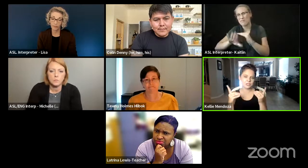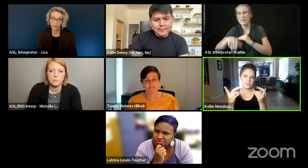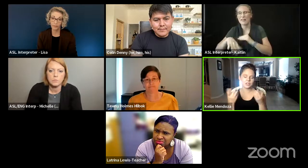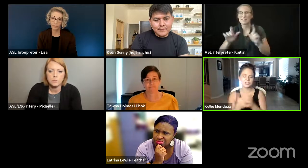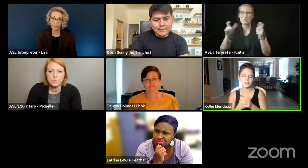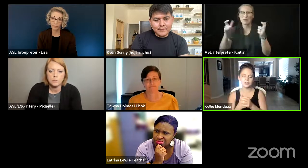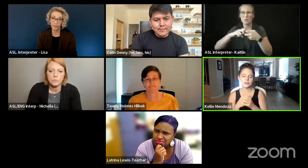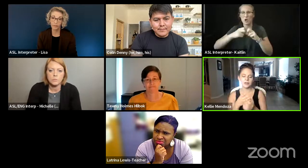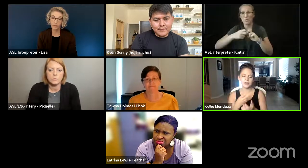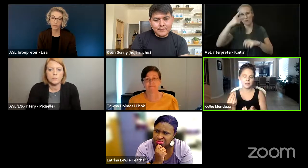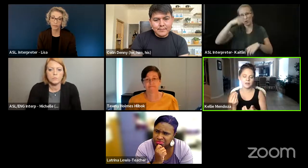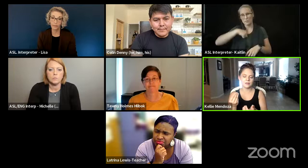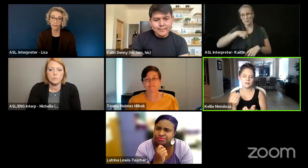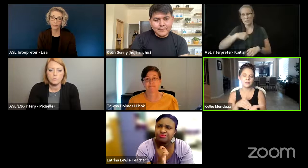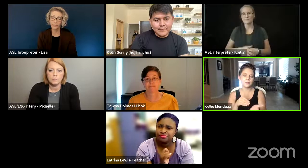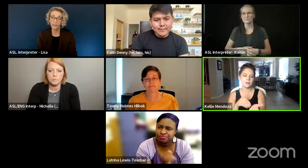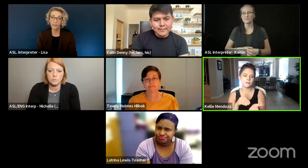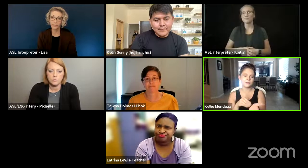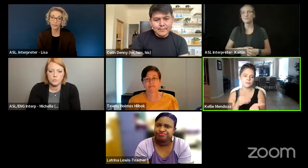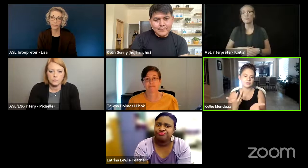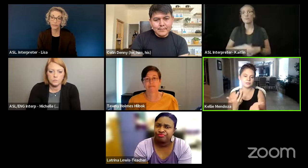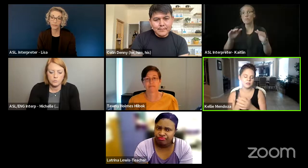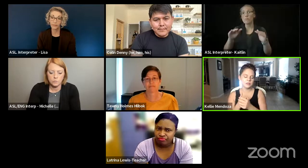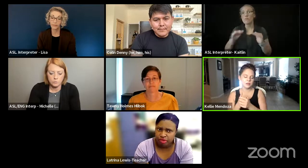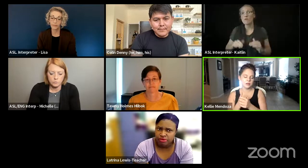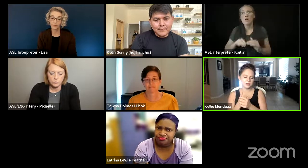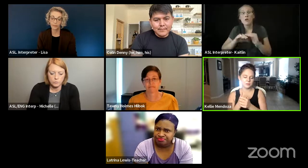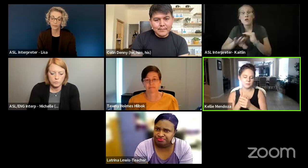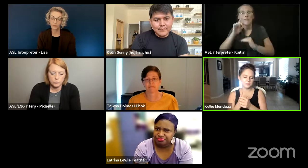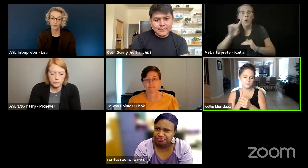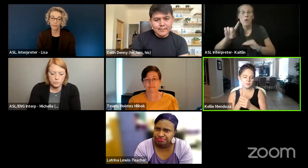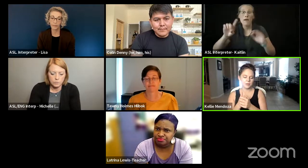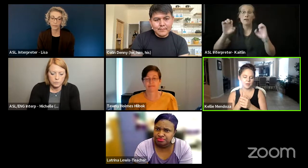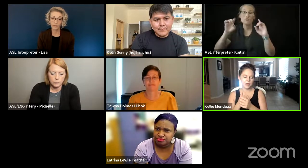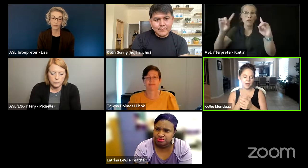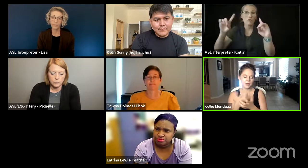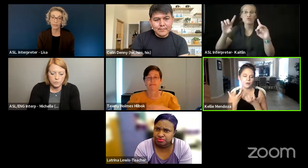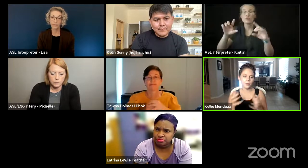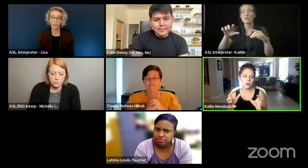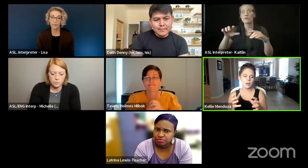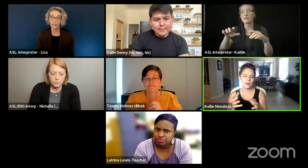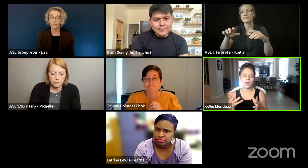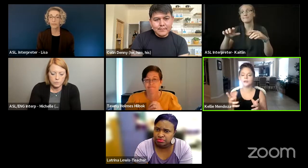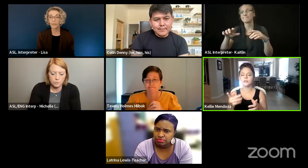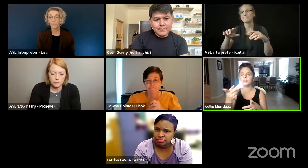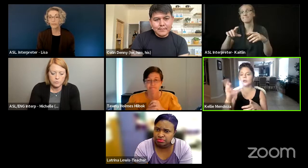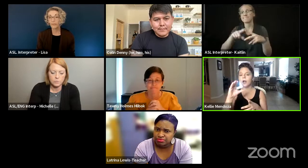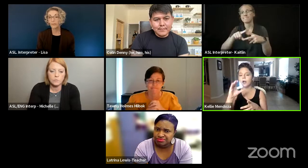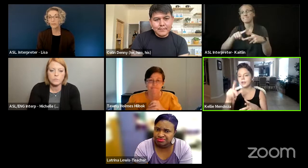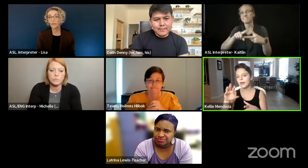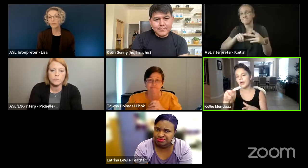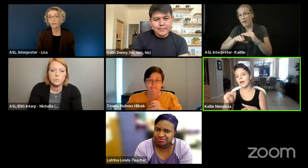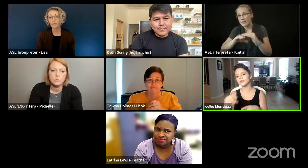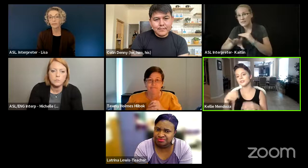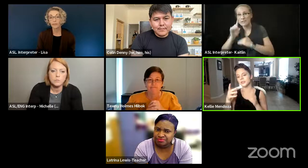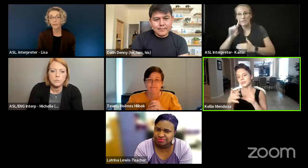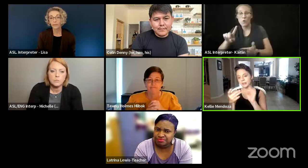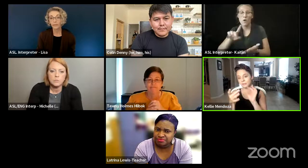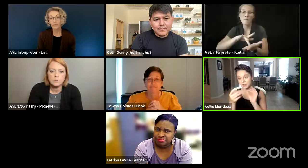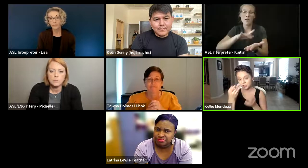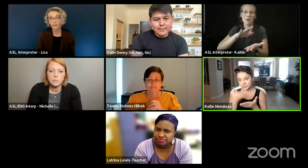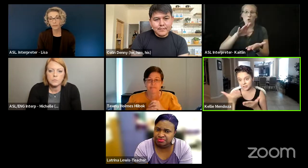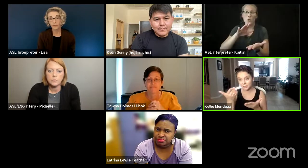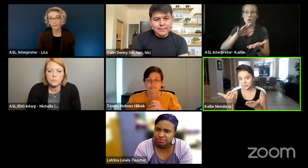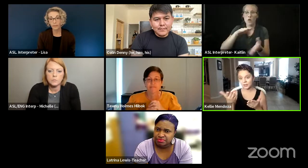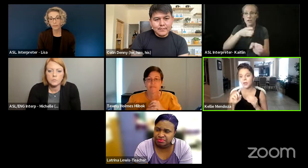Inclusion in education and in the medical field. I don't want Colin, actually,